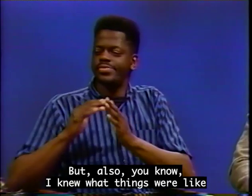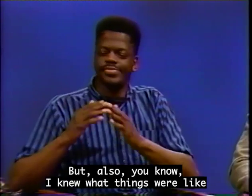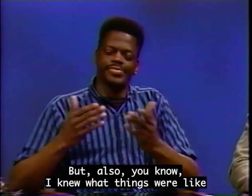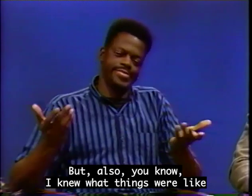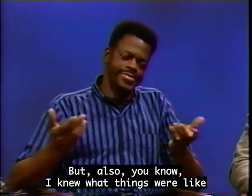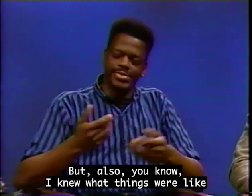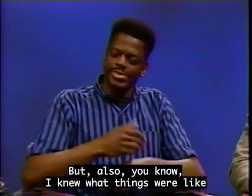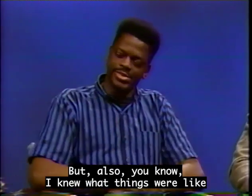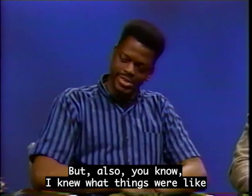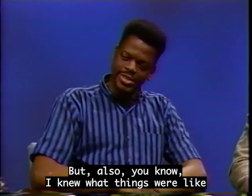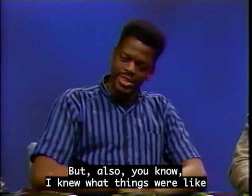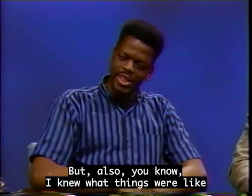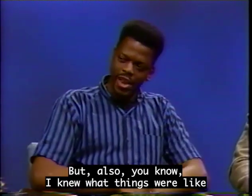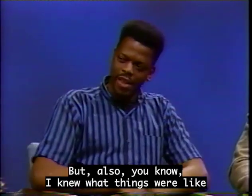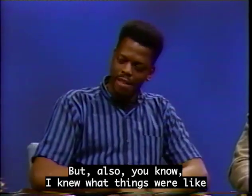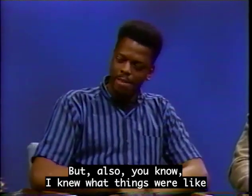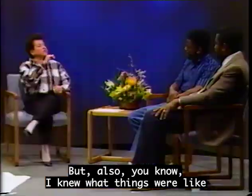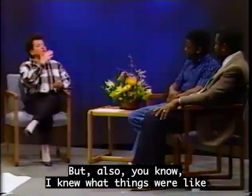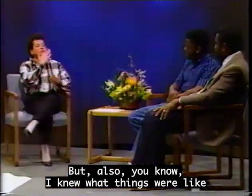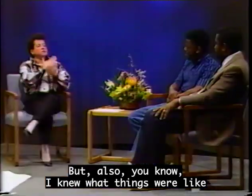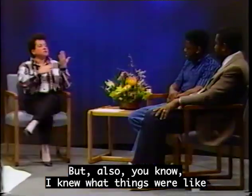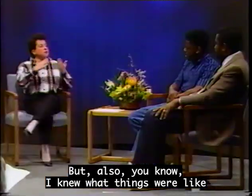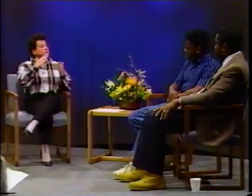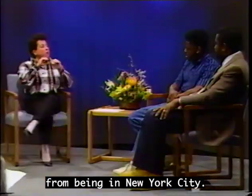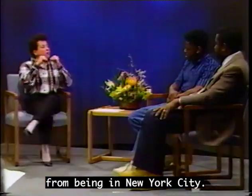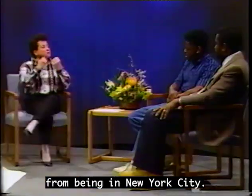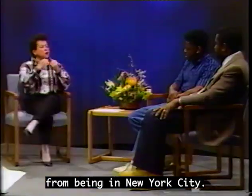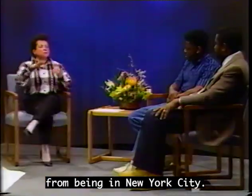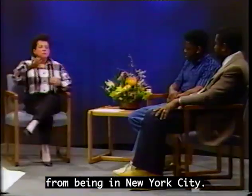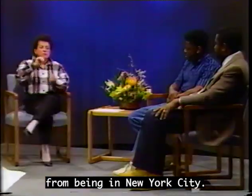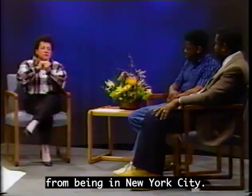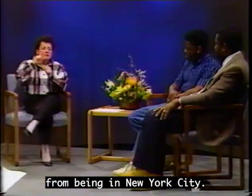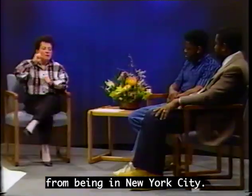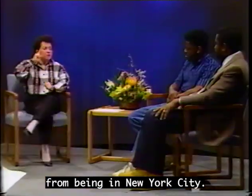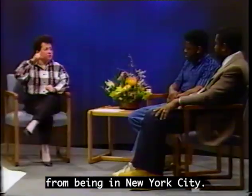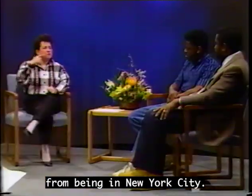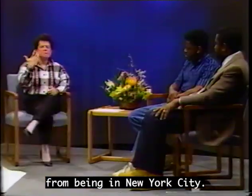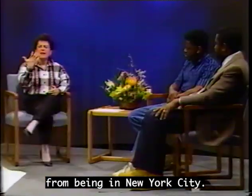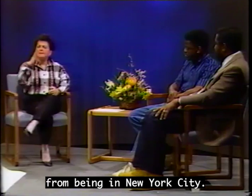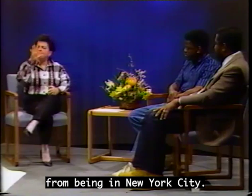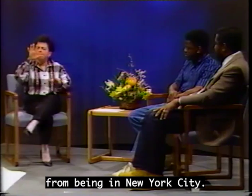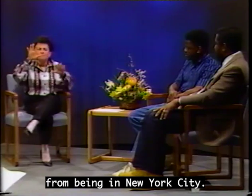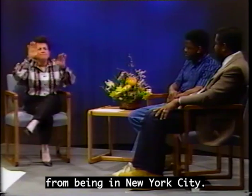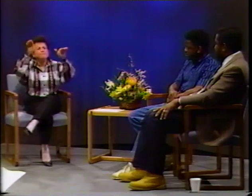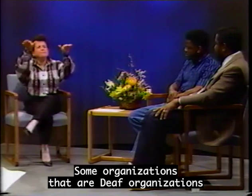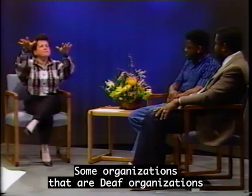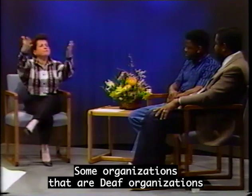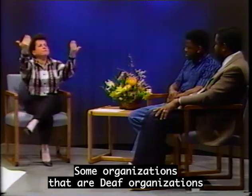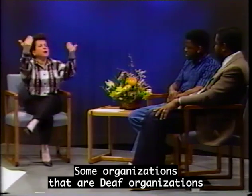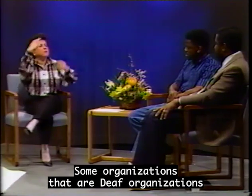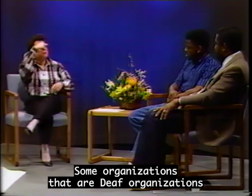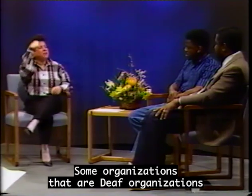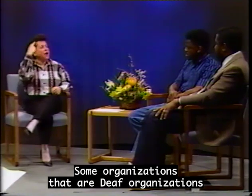But also, you know, I knew what things were like from being in New York City. Some